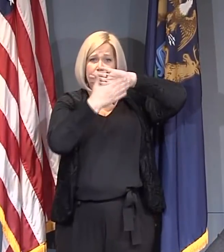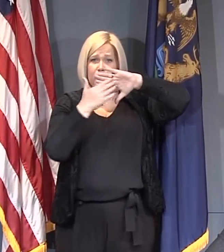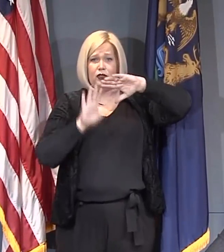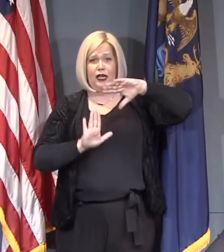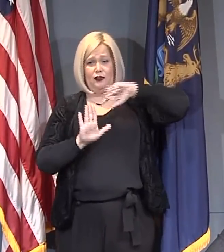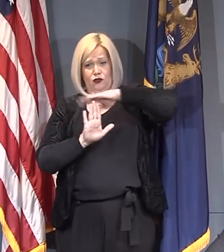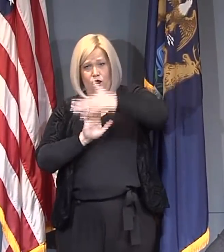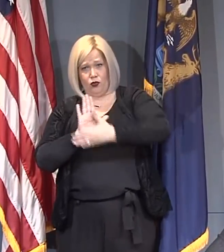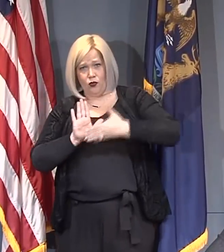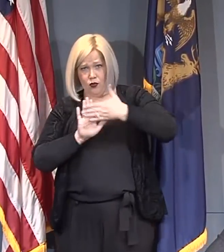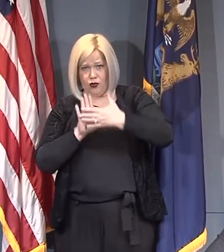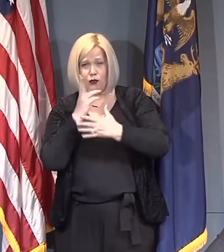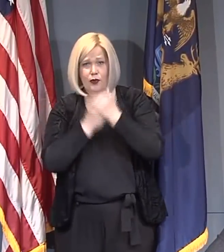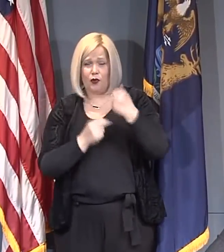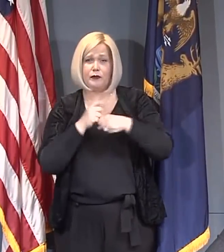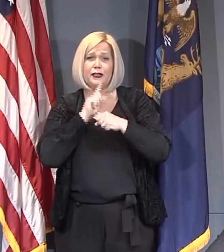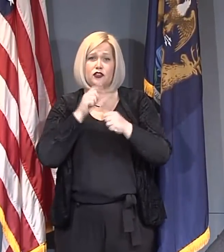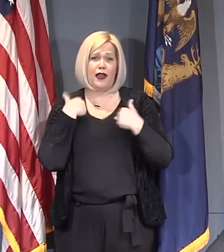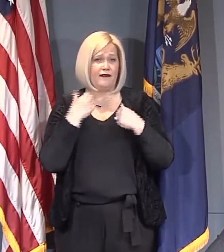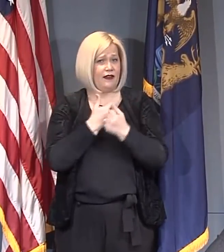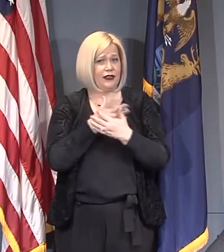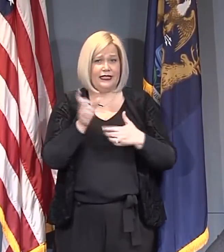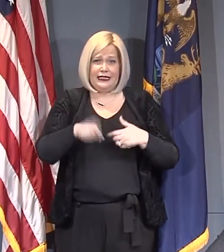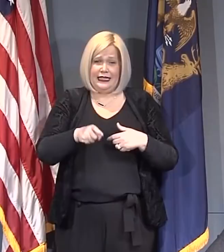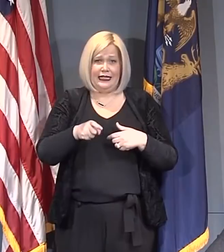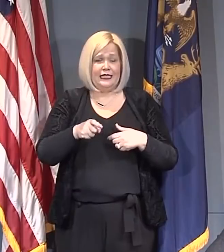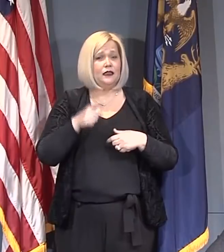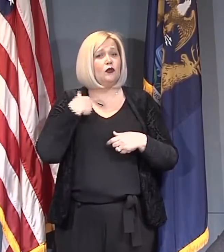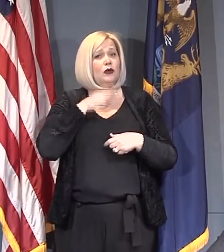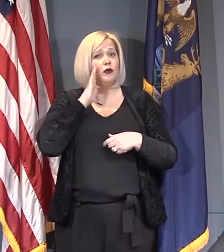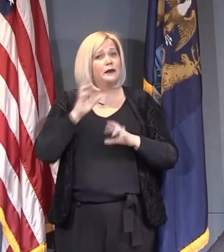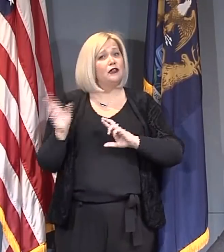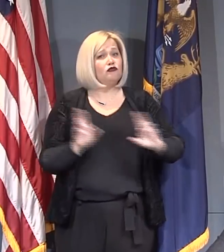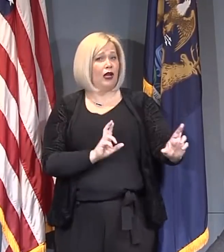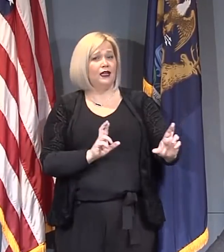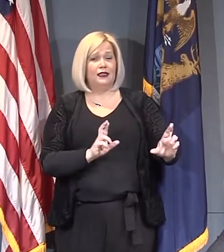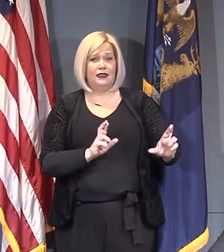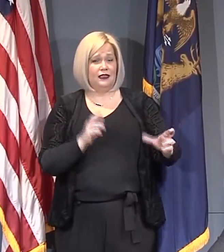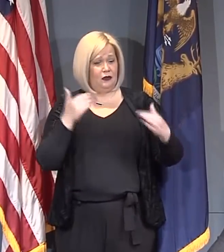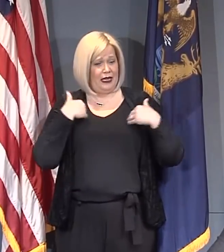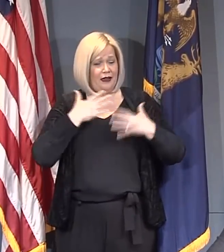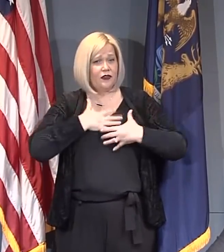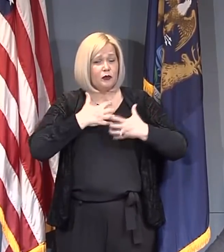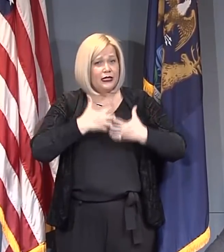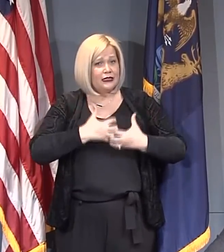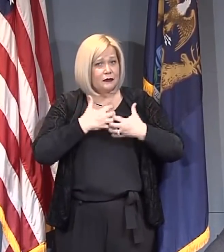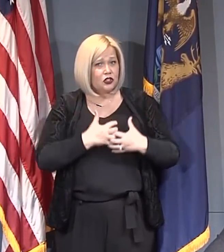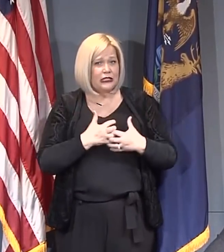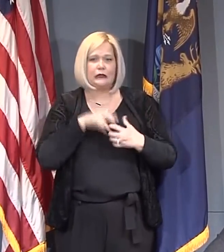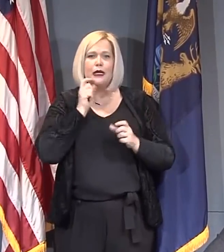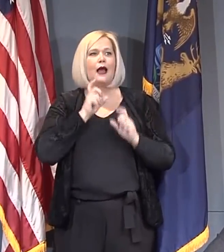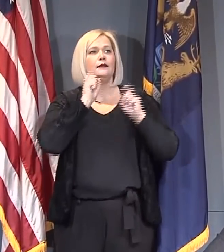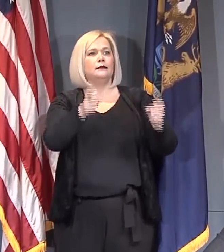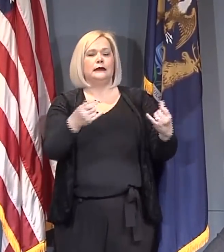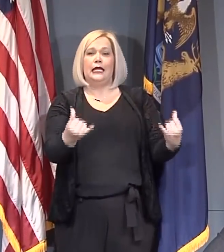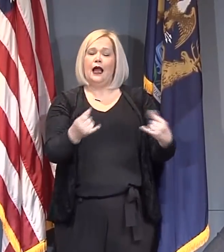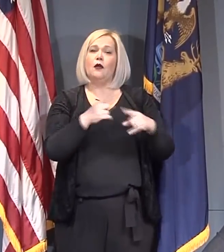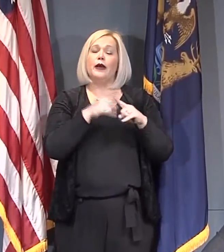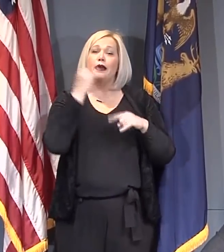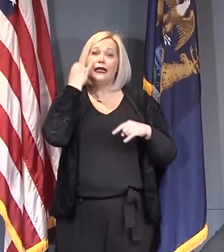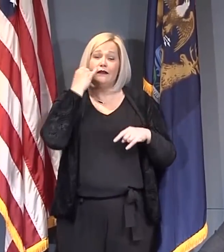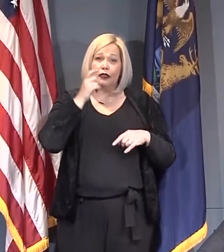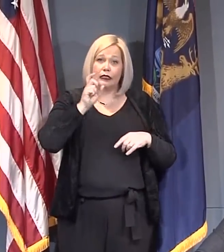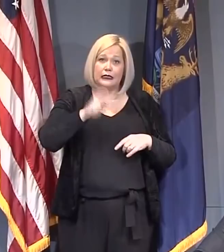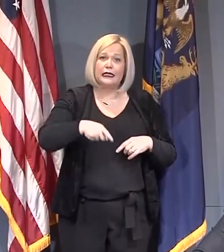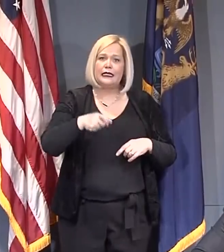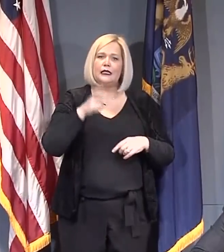have the supplies that they need. And we'll be ready. We've got the ventilators. We're not dispensing them right now, but if they need them, we'll be ready